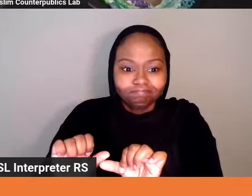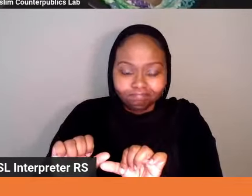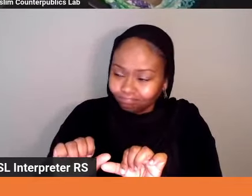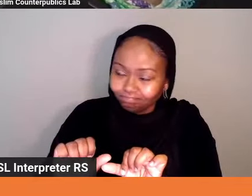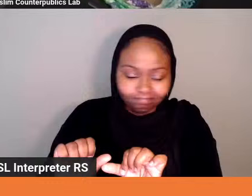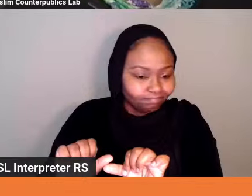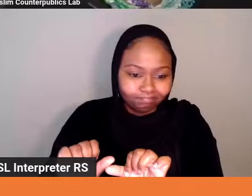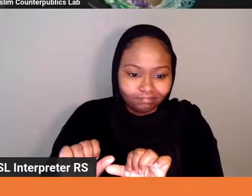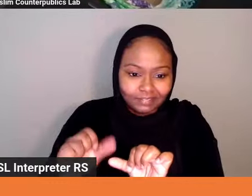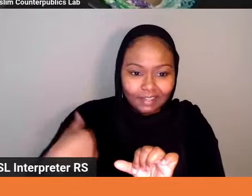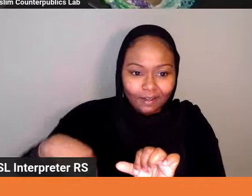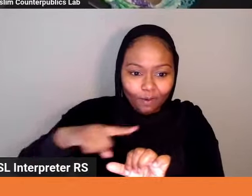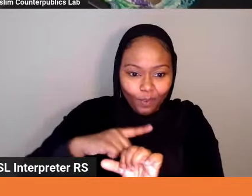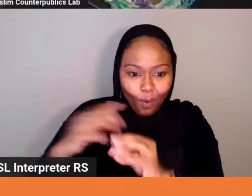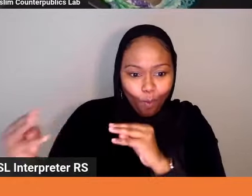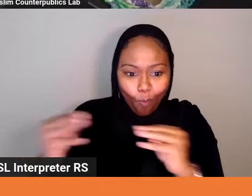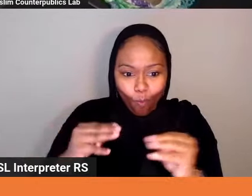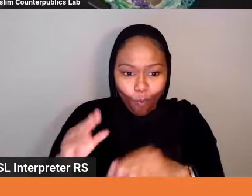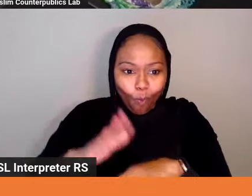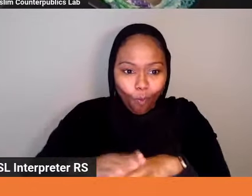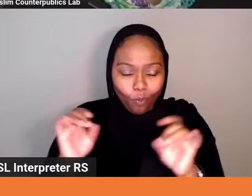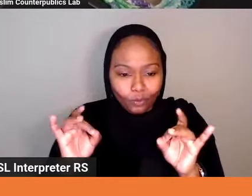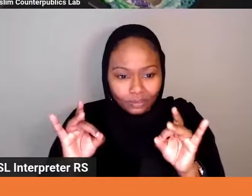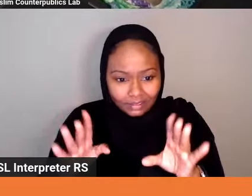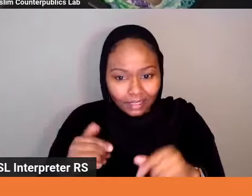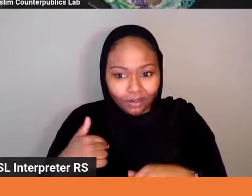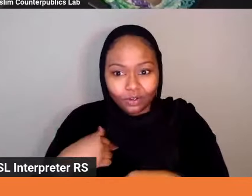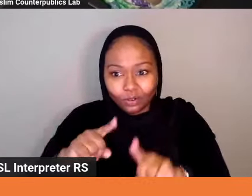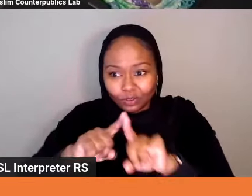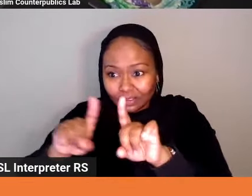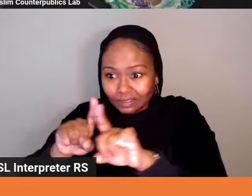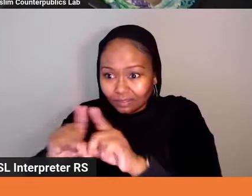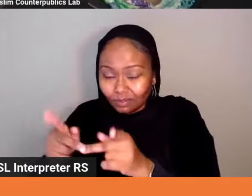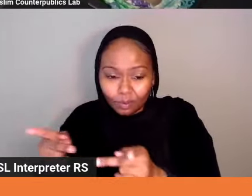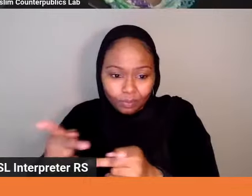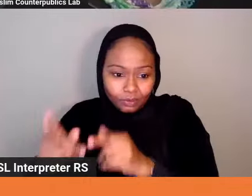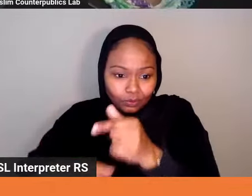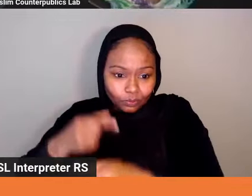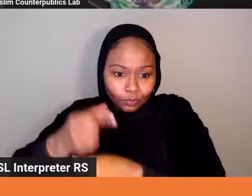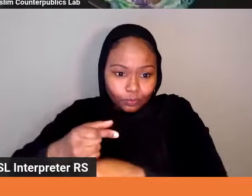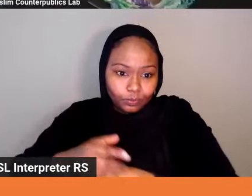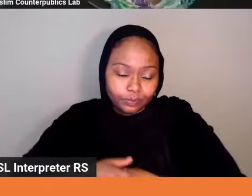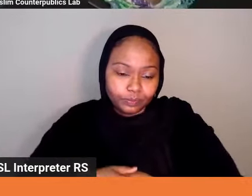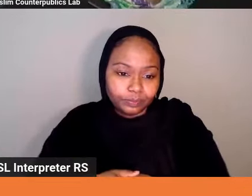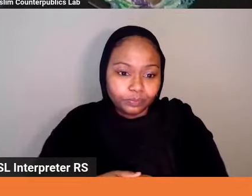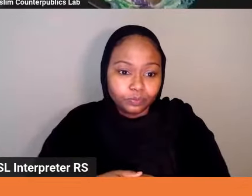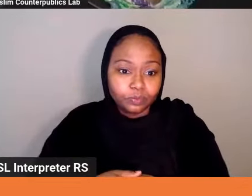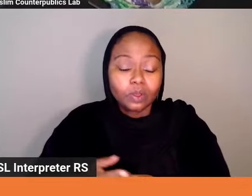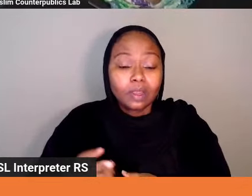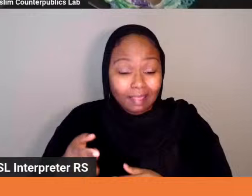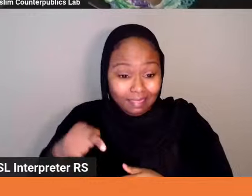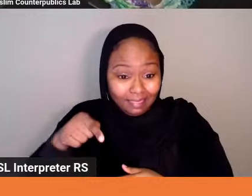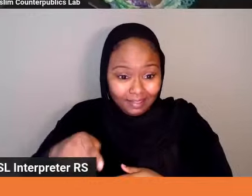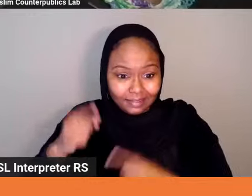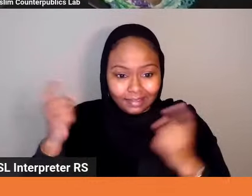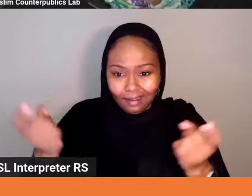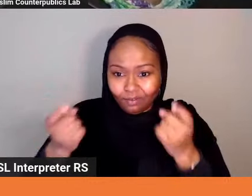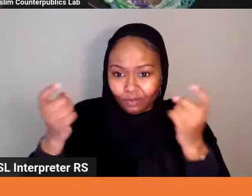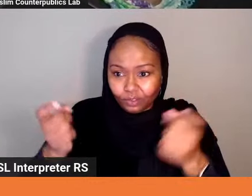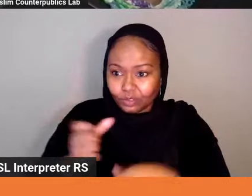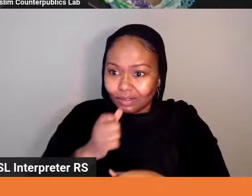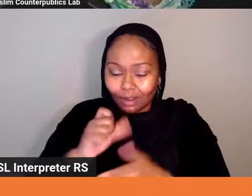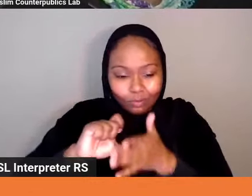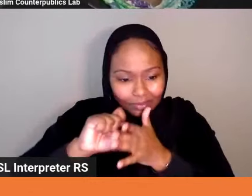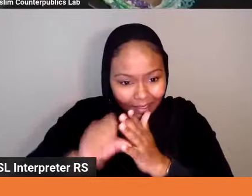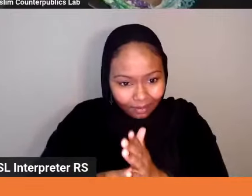Base, Abu Ghraib Prison, and numerous black sites across the globe. We mark this anniversary not just to